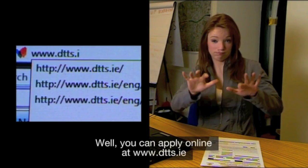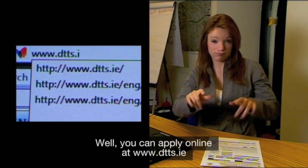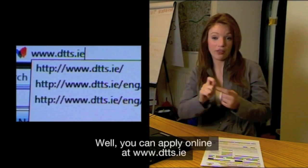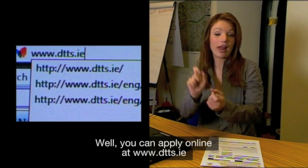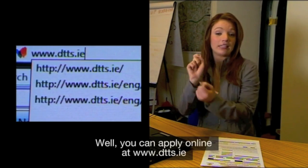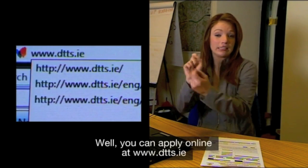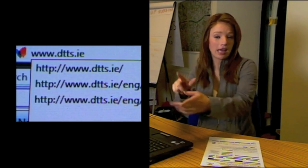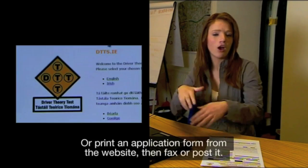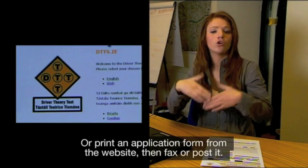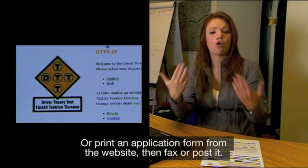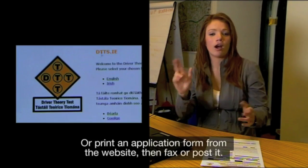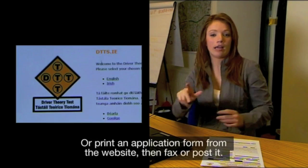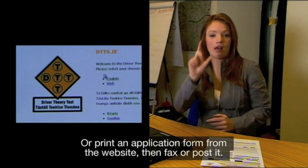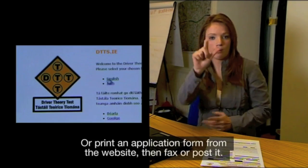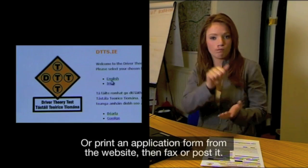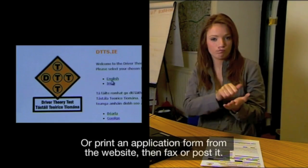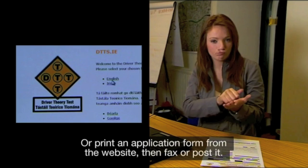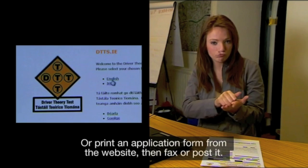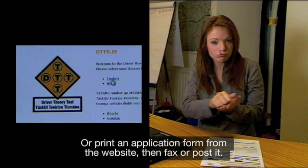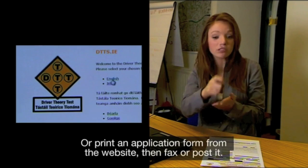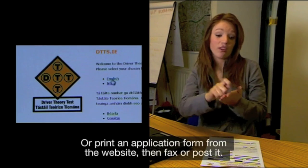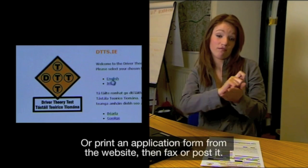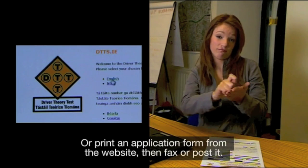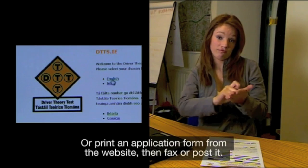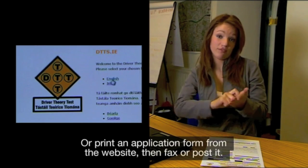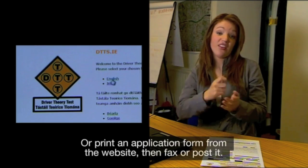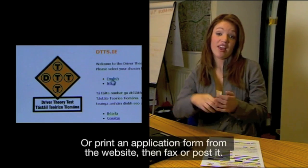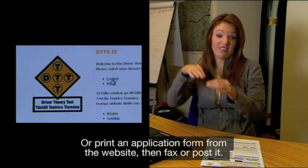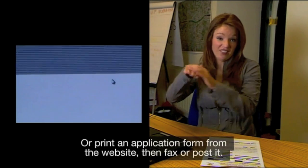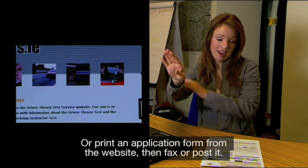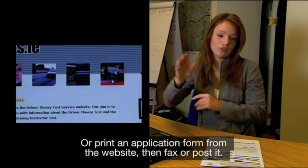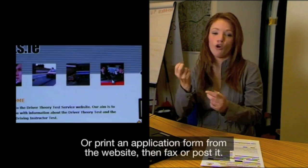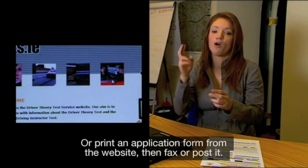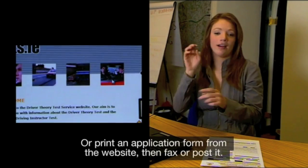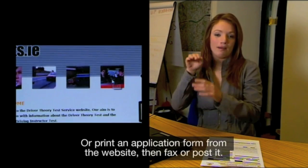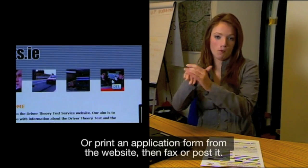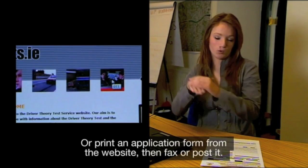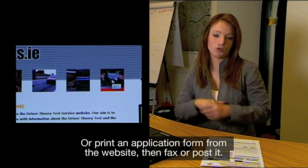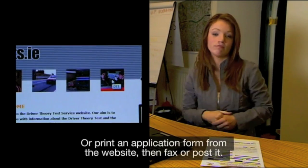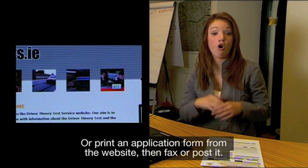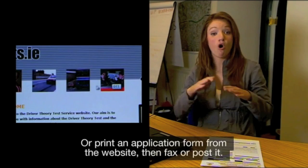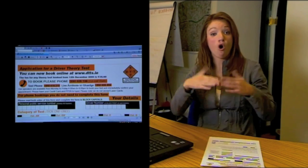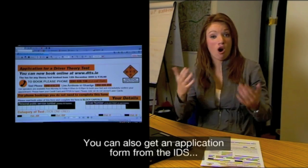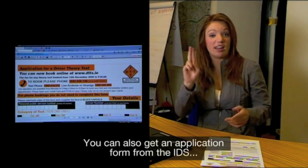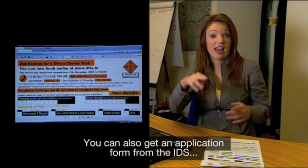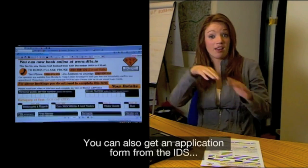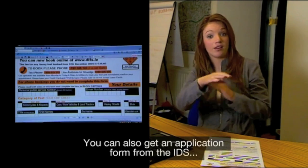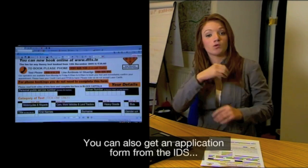www.dtts.ie or print an application form from the website. Then fax or post it. You can also get